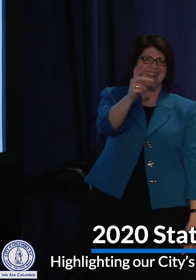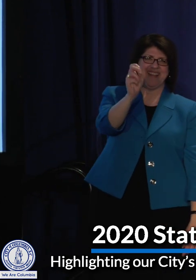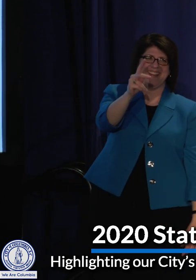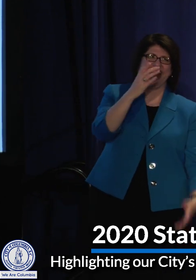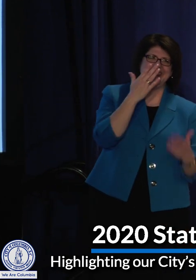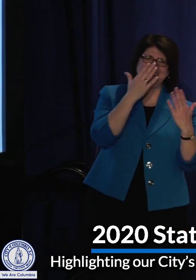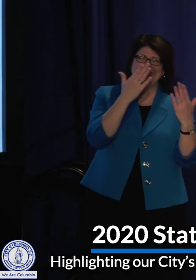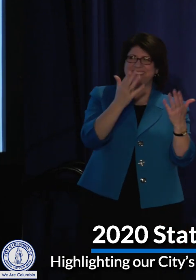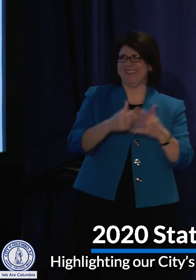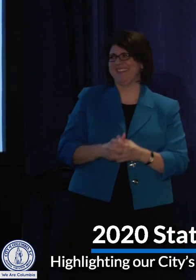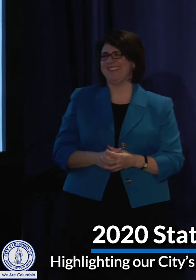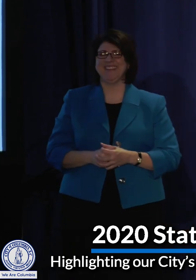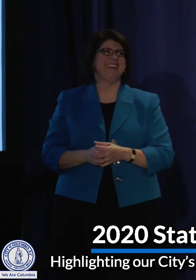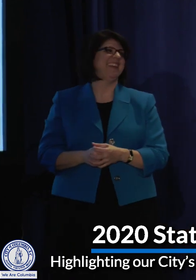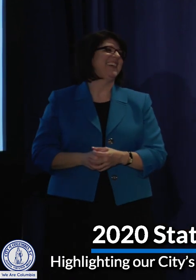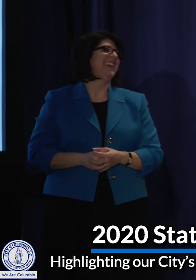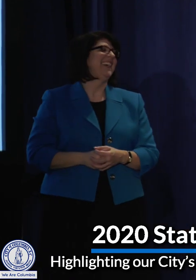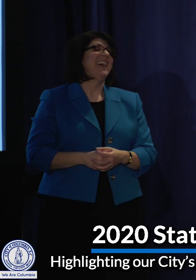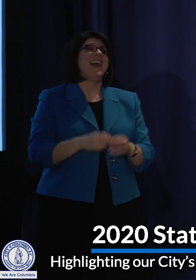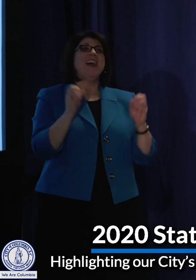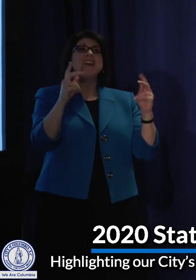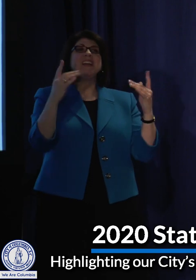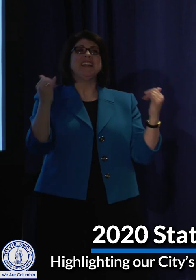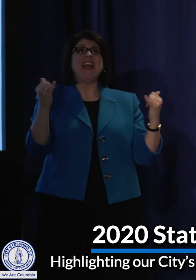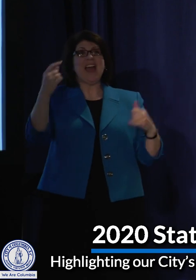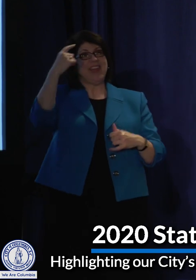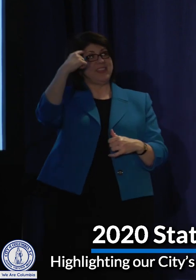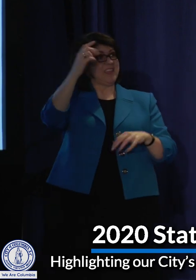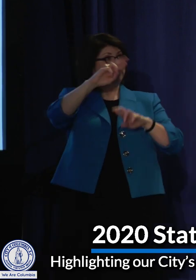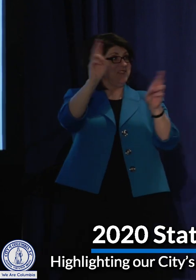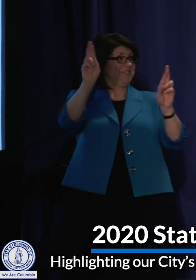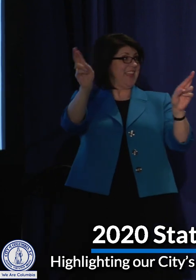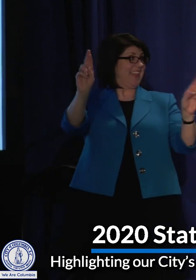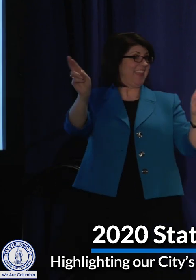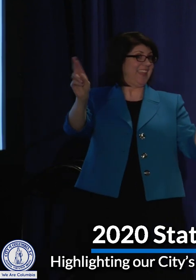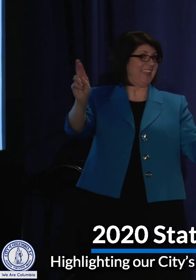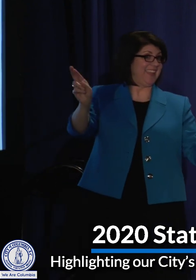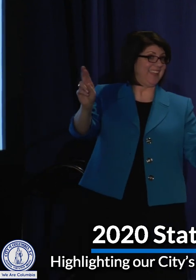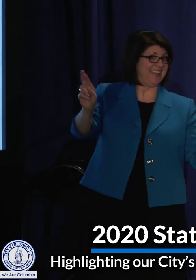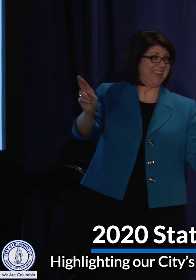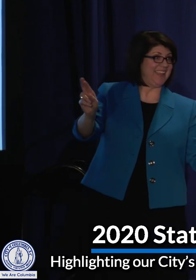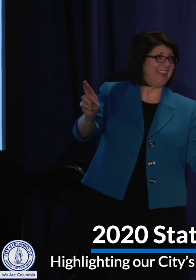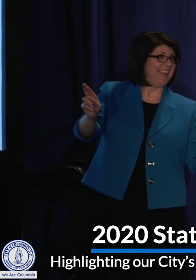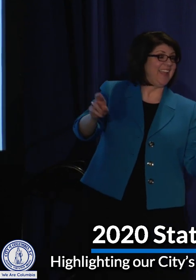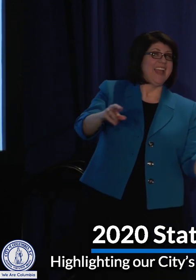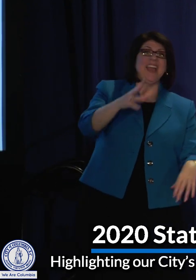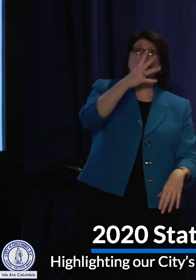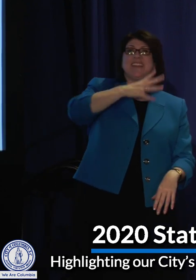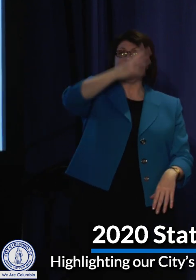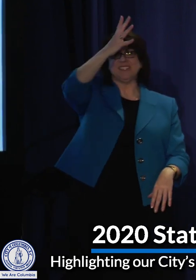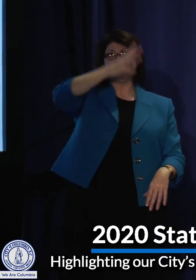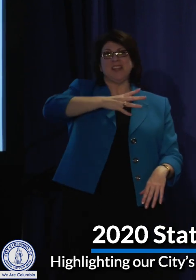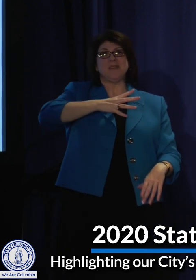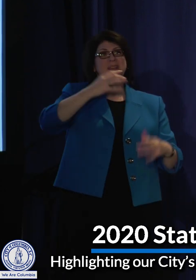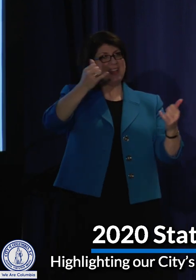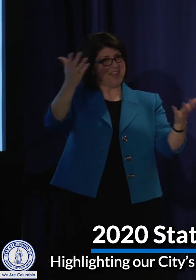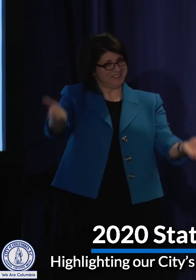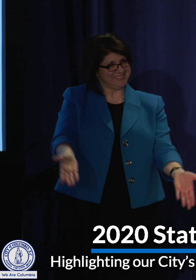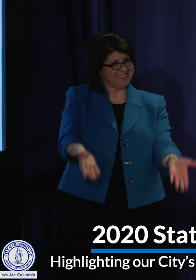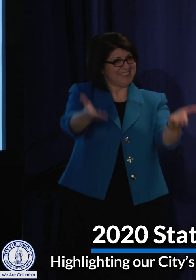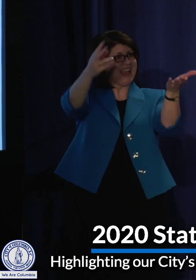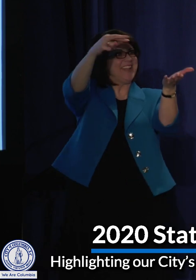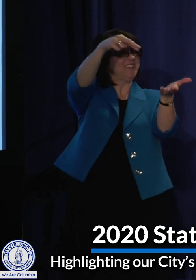All right, thank you. All right, so I think we're ready. So ladies and gentlemen, let's stand to our